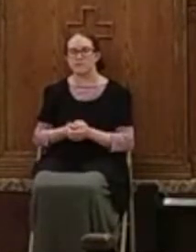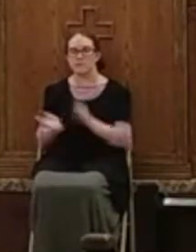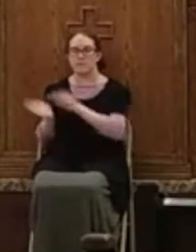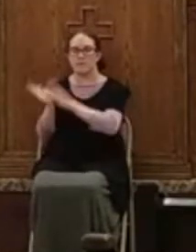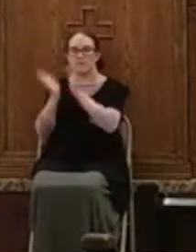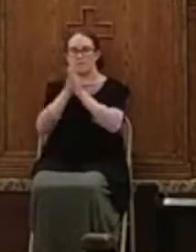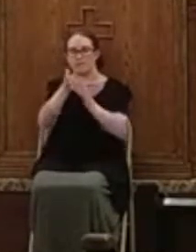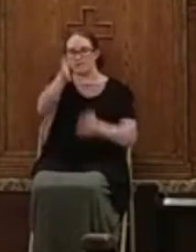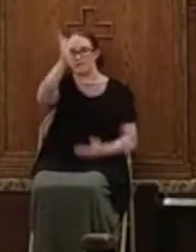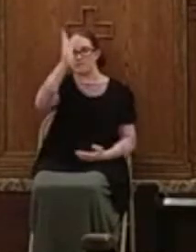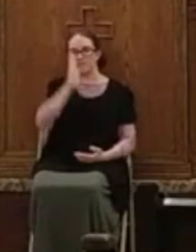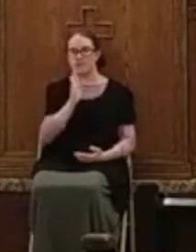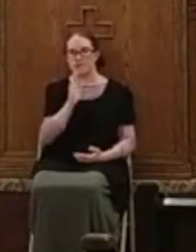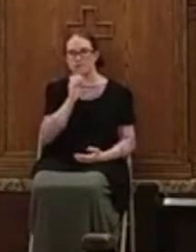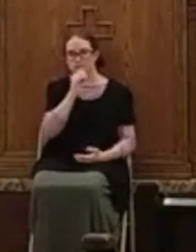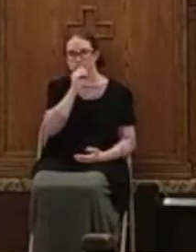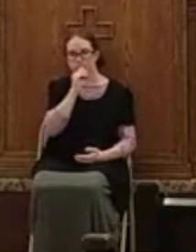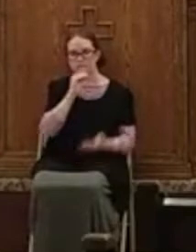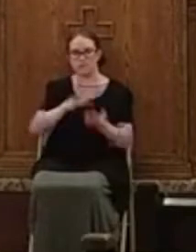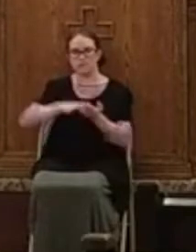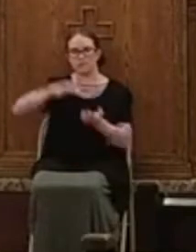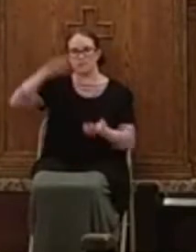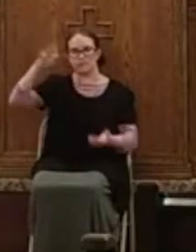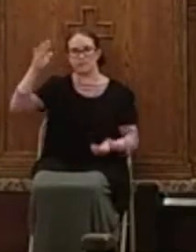Praise God. Glory.